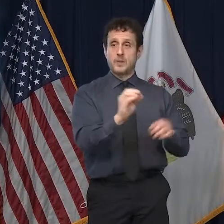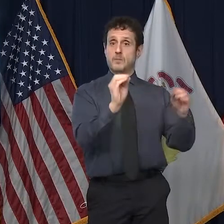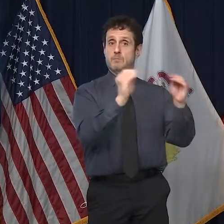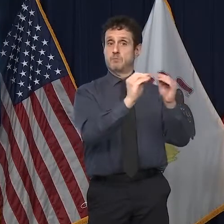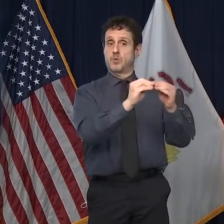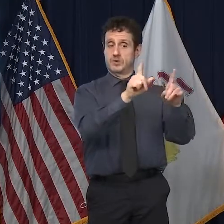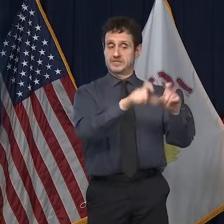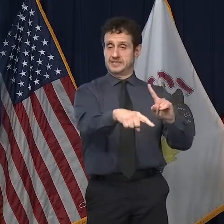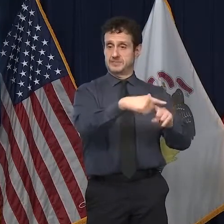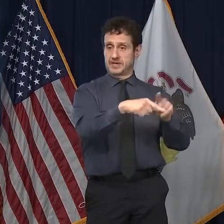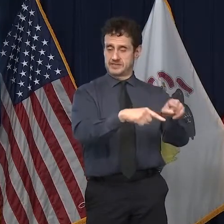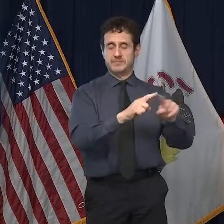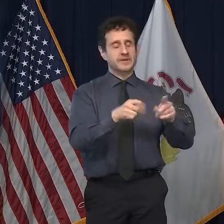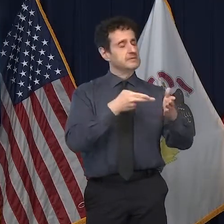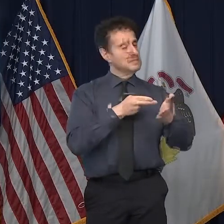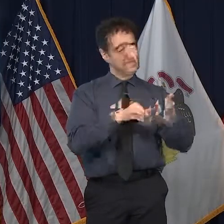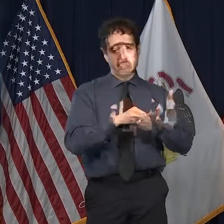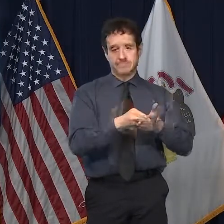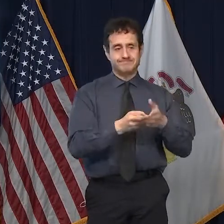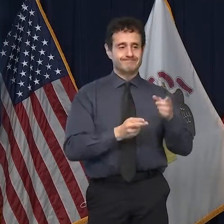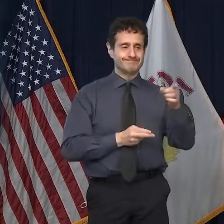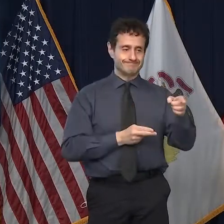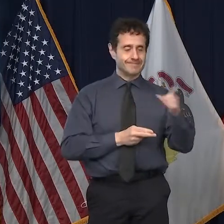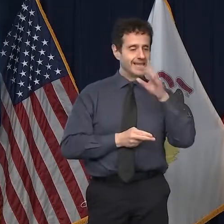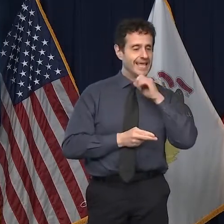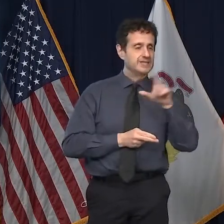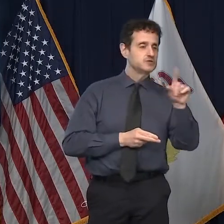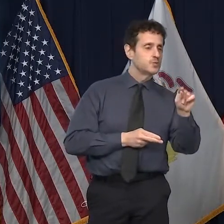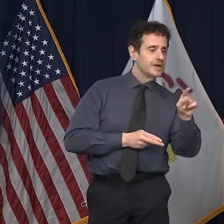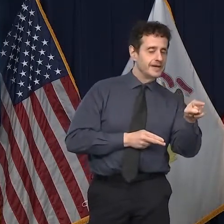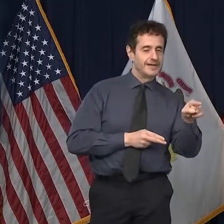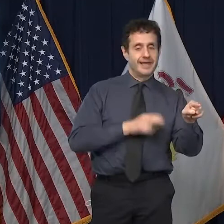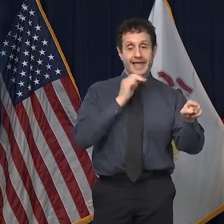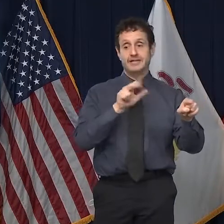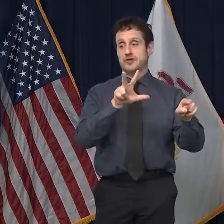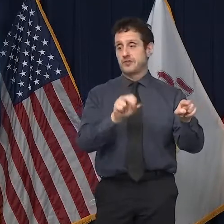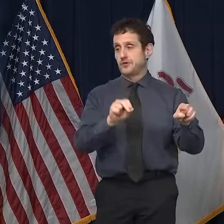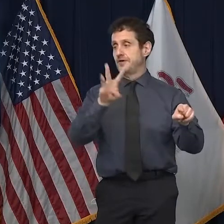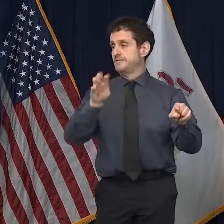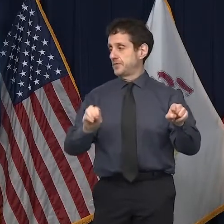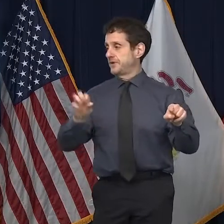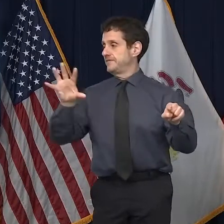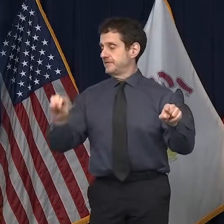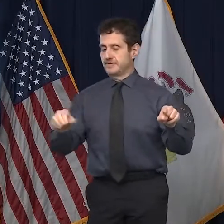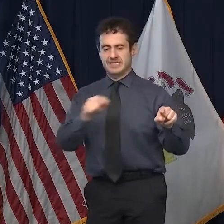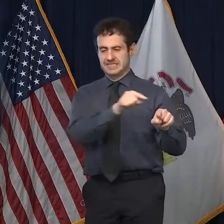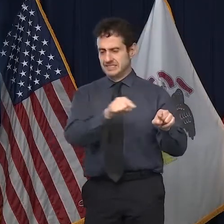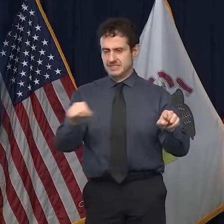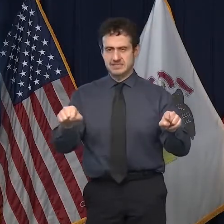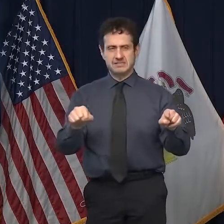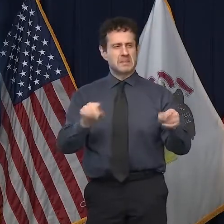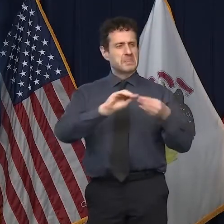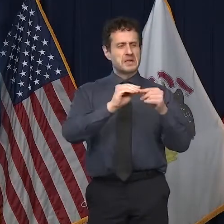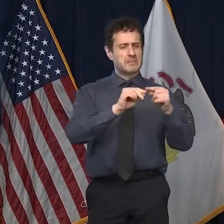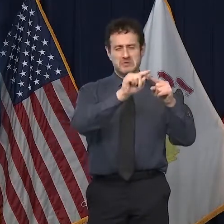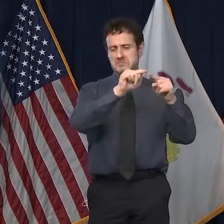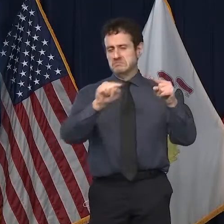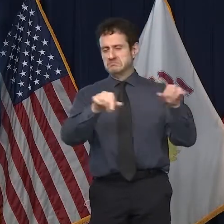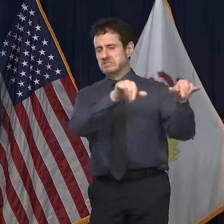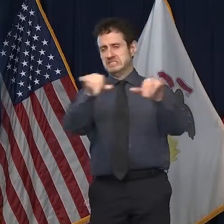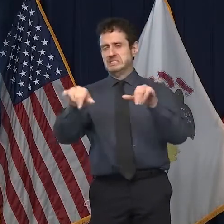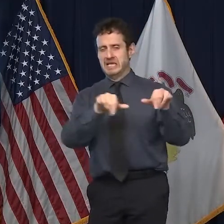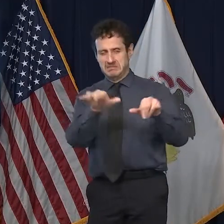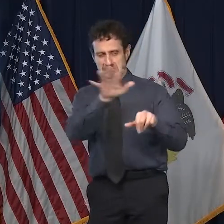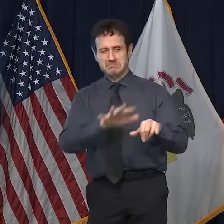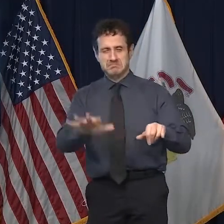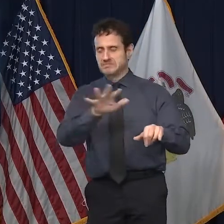testing positive, but honestly, the difference between that and each of the other age groups, at least near them, is not much. All right, we'll go to